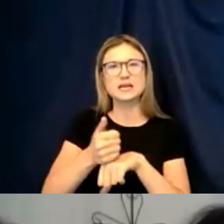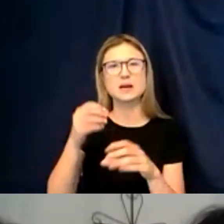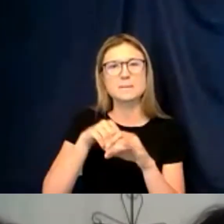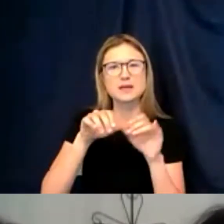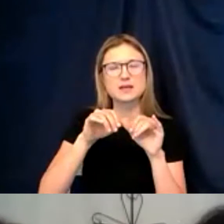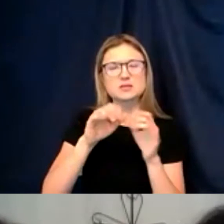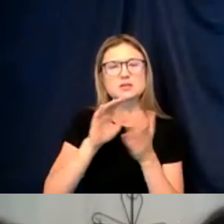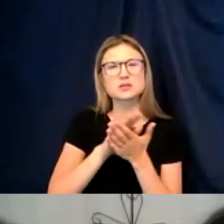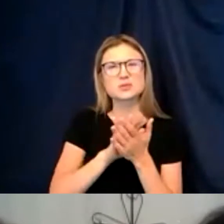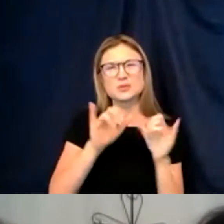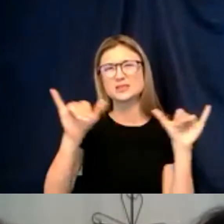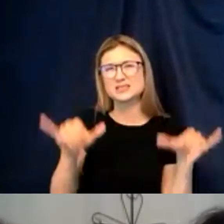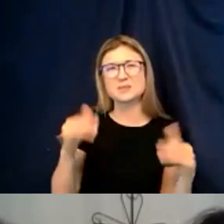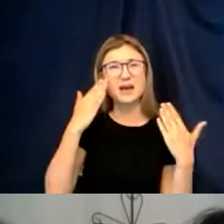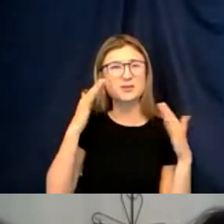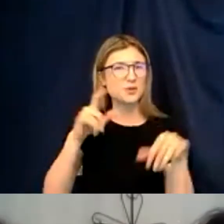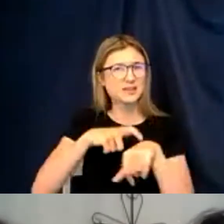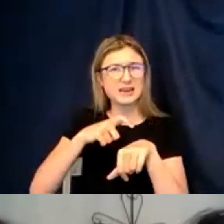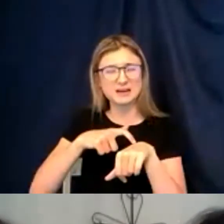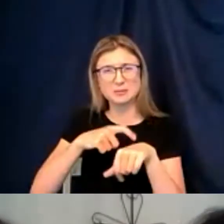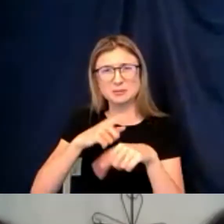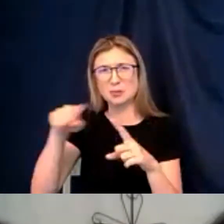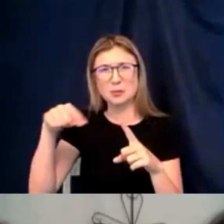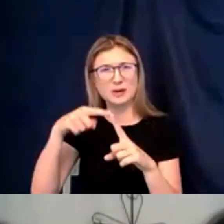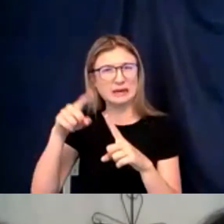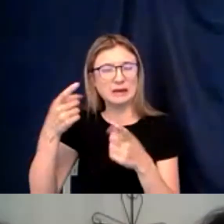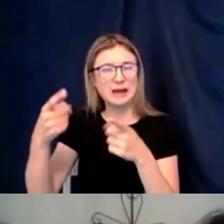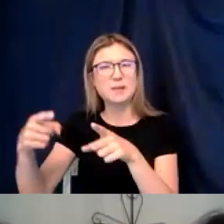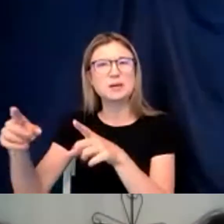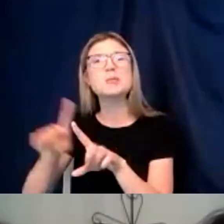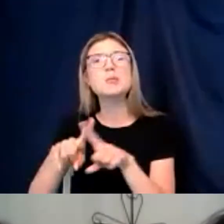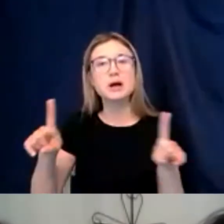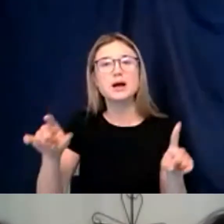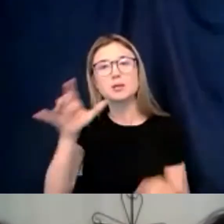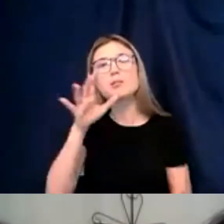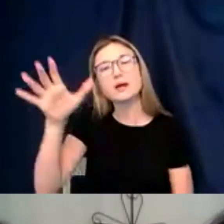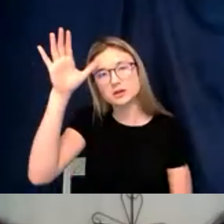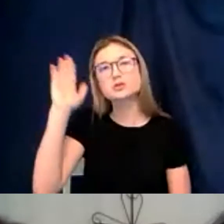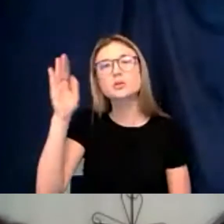of the timeline, then parents are going to need to make a formal request for those cameras to be installed.